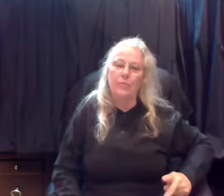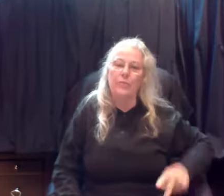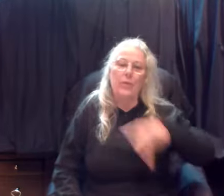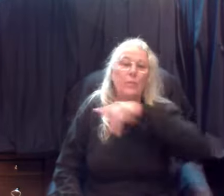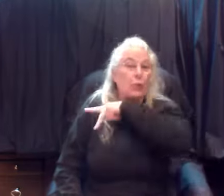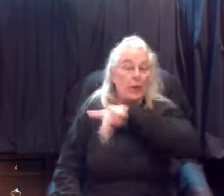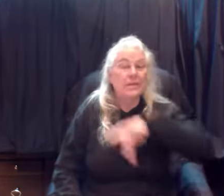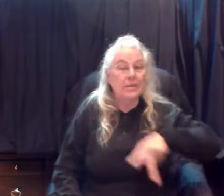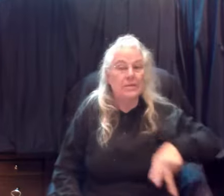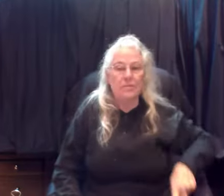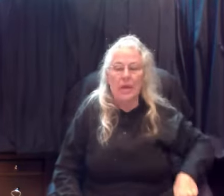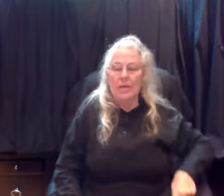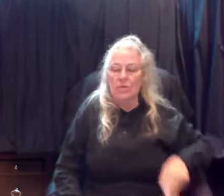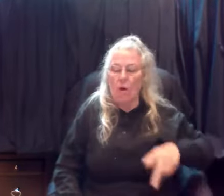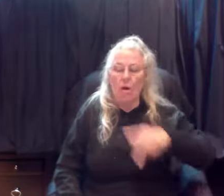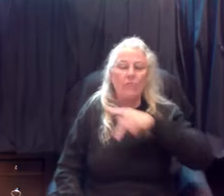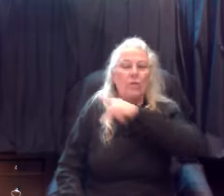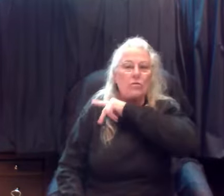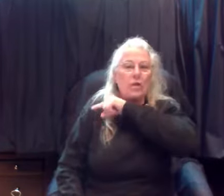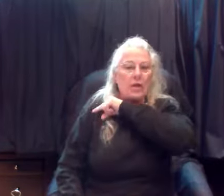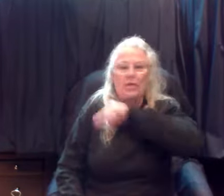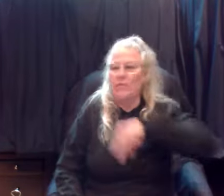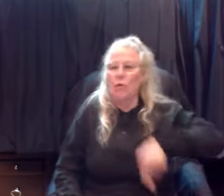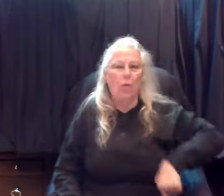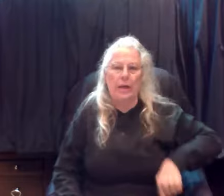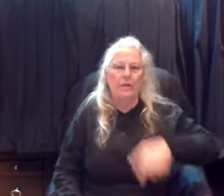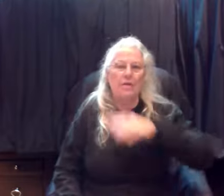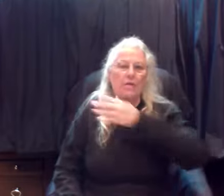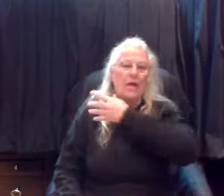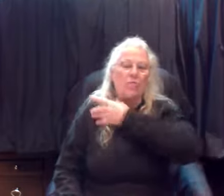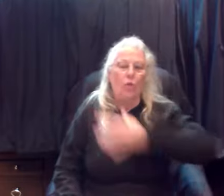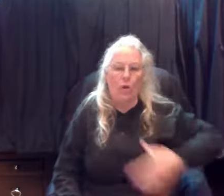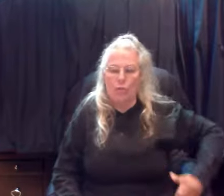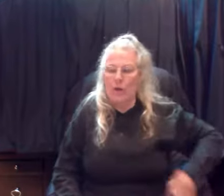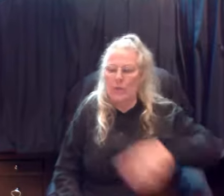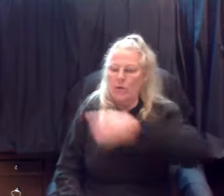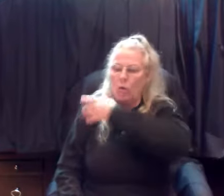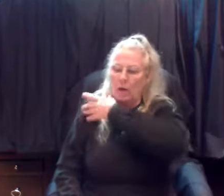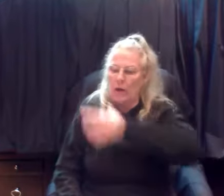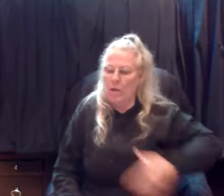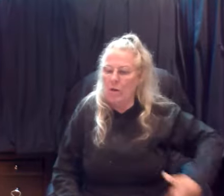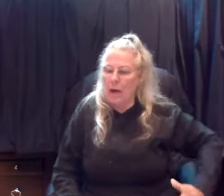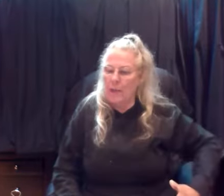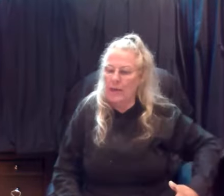Prince. So all of those. Even queen is on that royal ribbon going up and down.